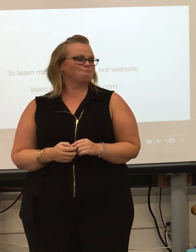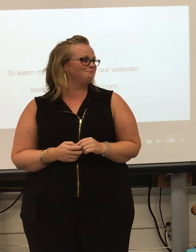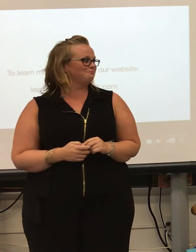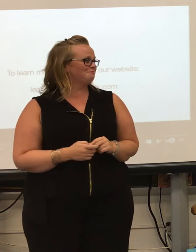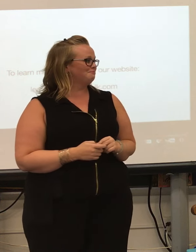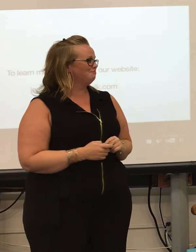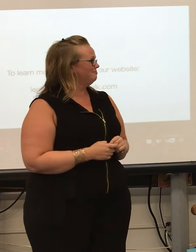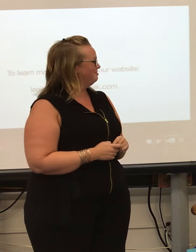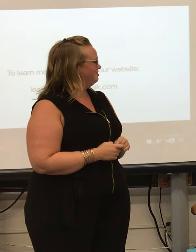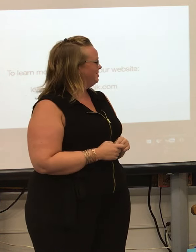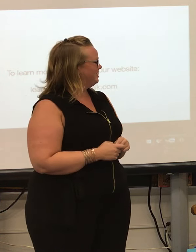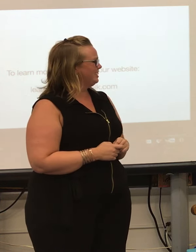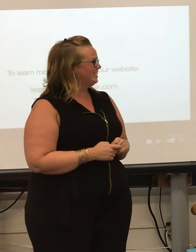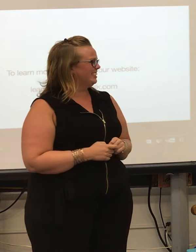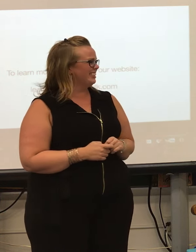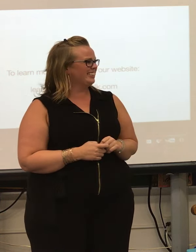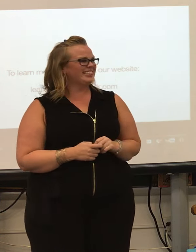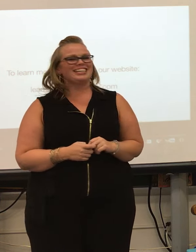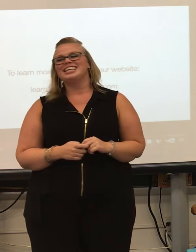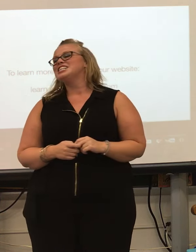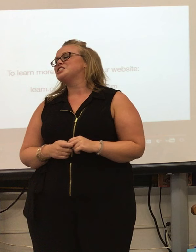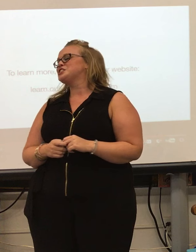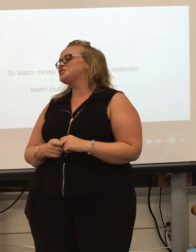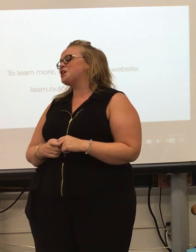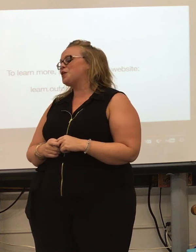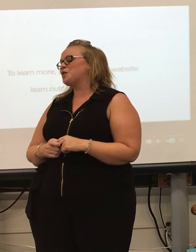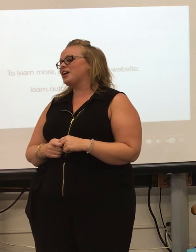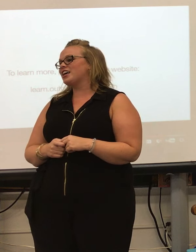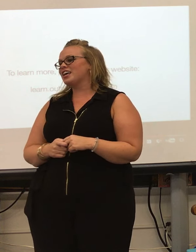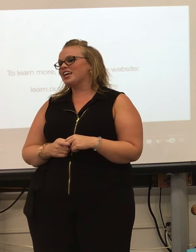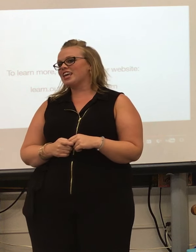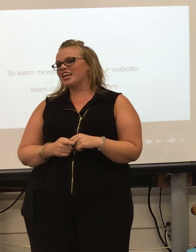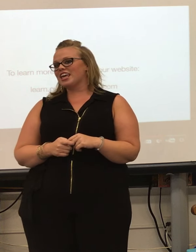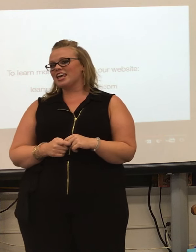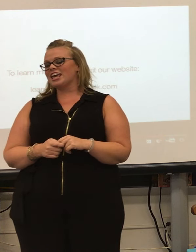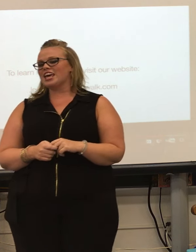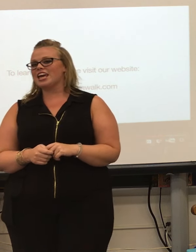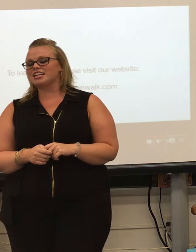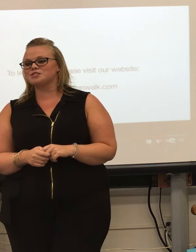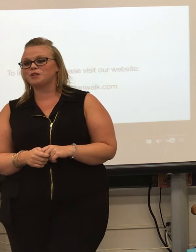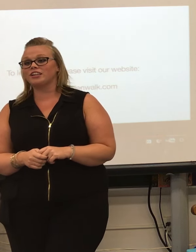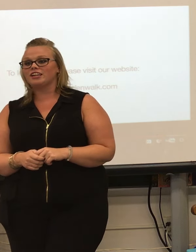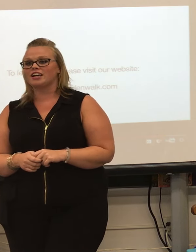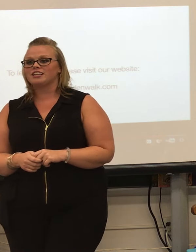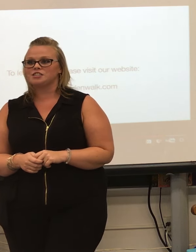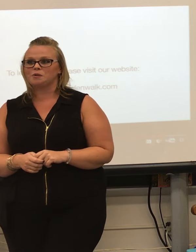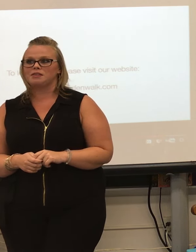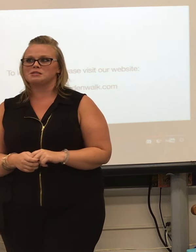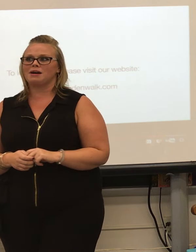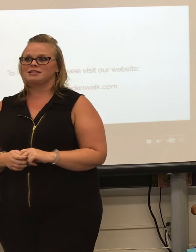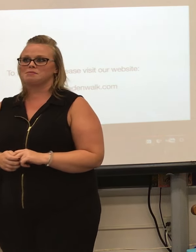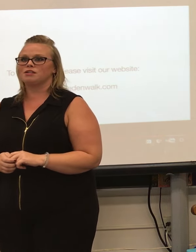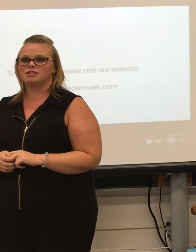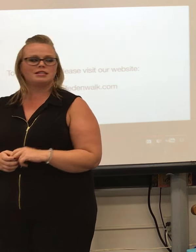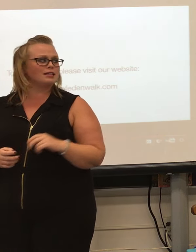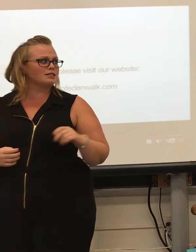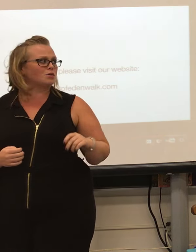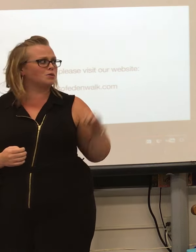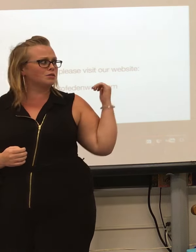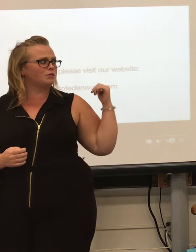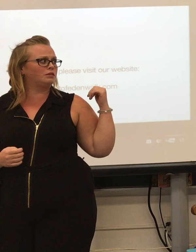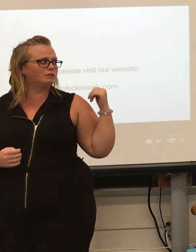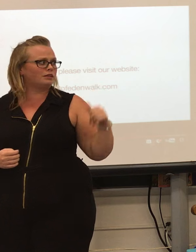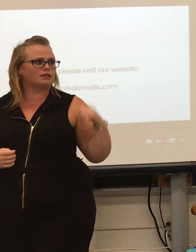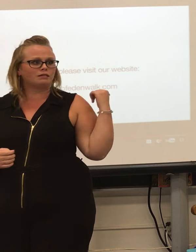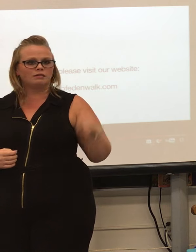pulling their thoughts together to their introduction, having their body, and having an actual conclusion. It's really, so this might seem a little tedious